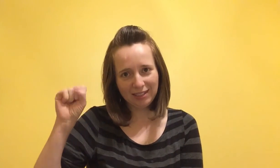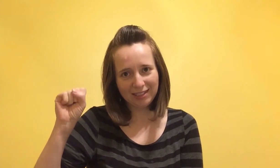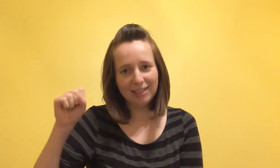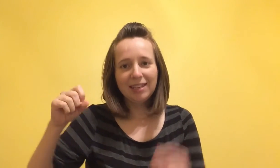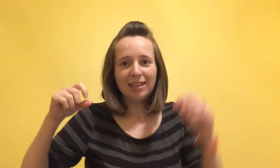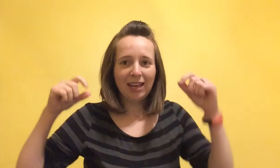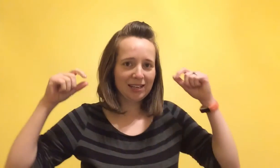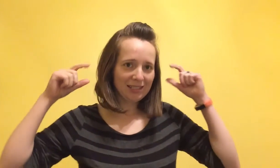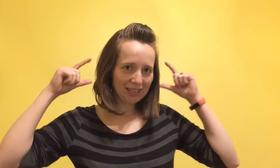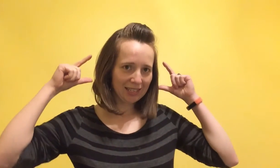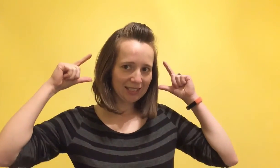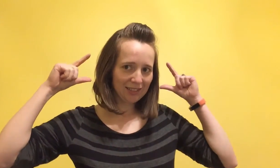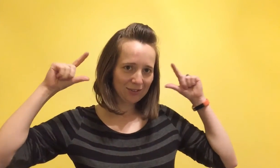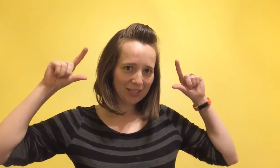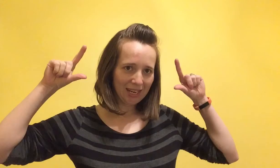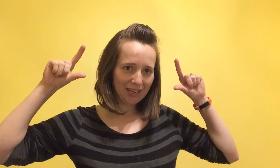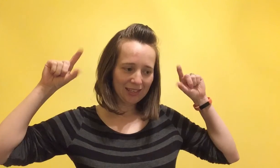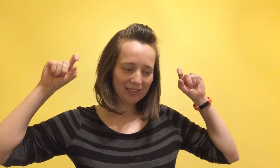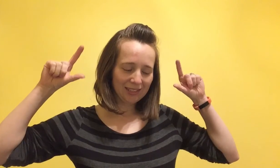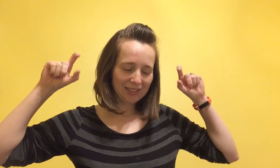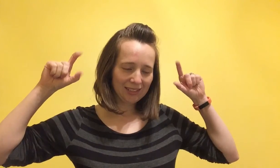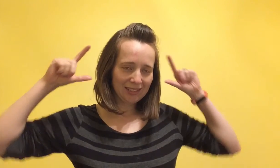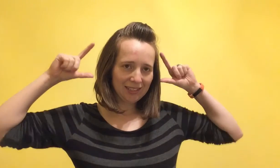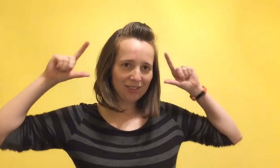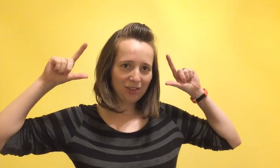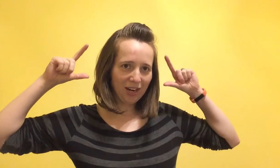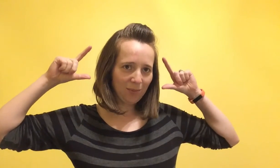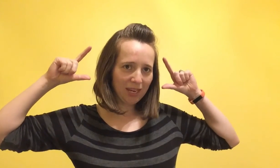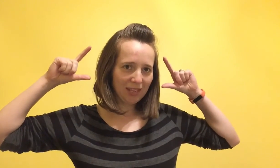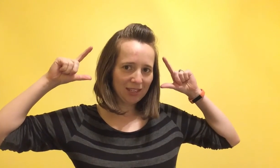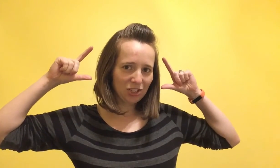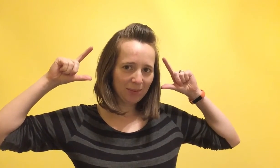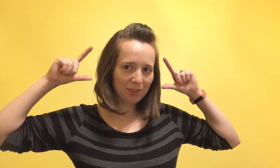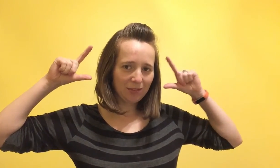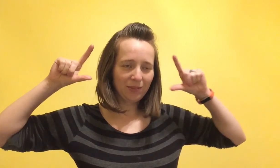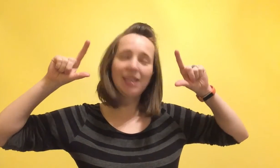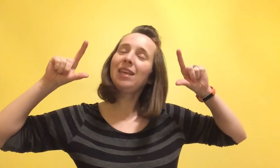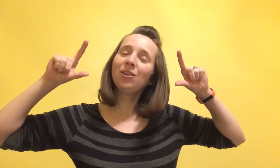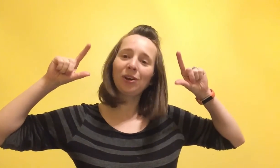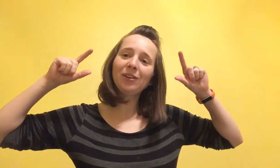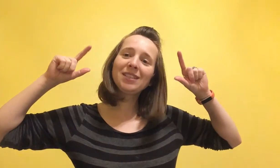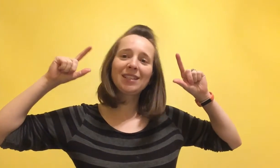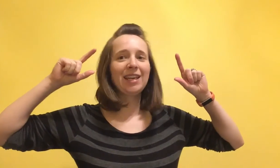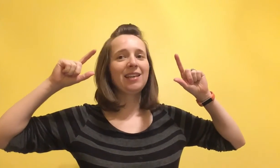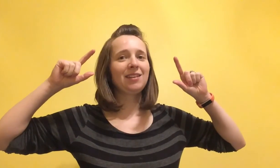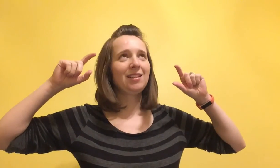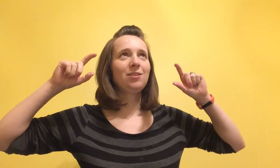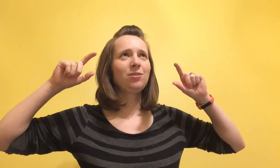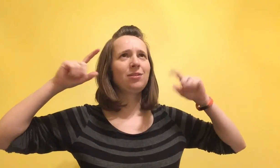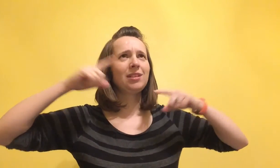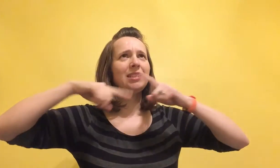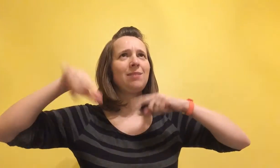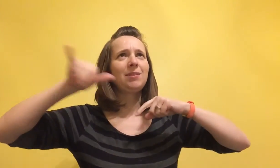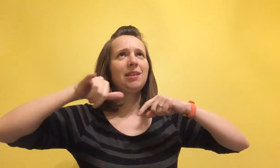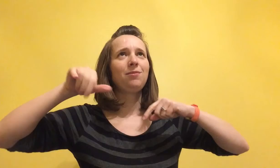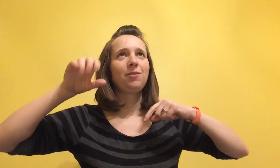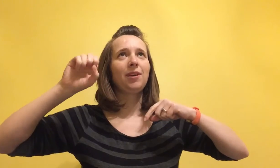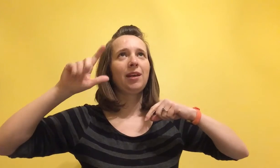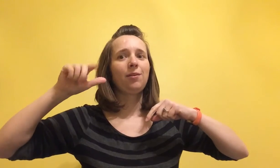leprechauns, and you're kind of making the shapes of ears, and it's also the same sign for